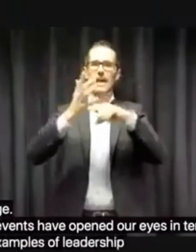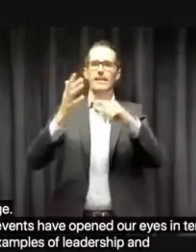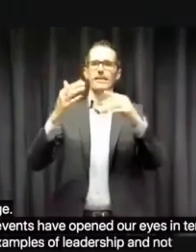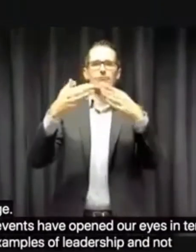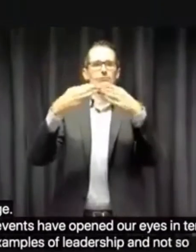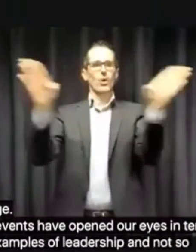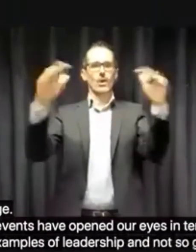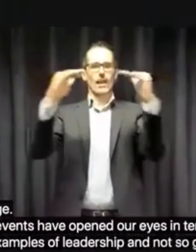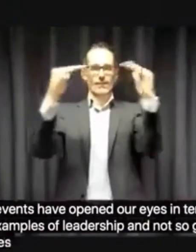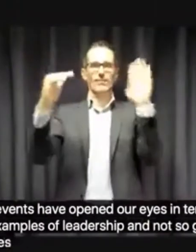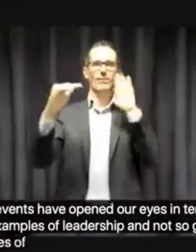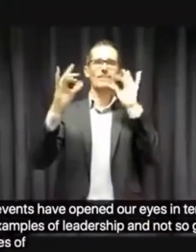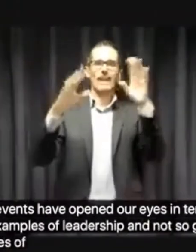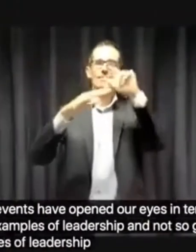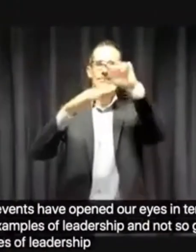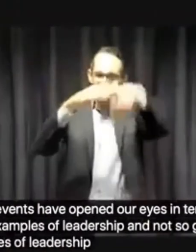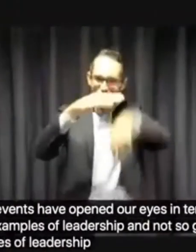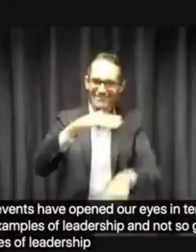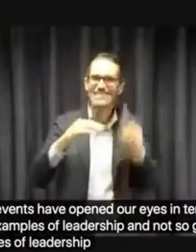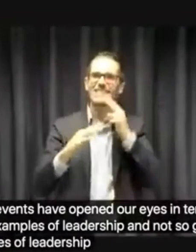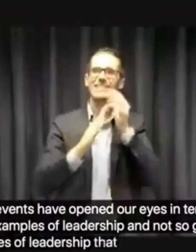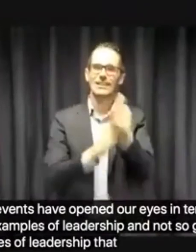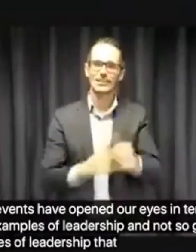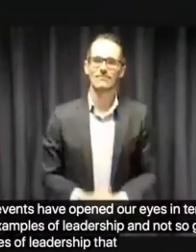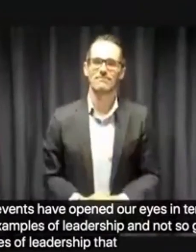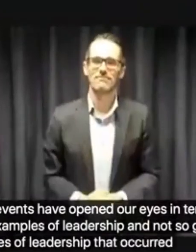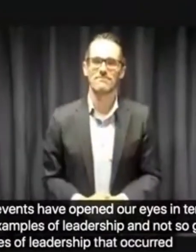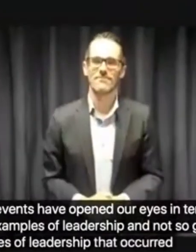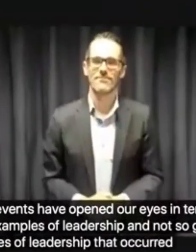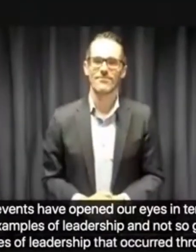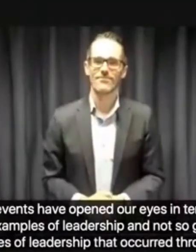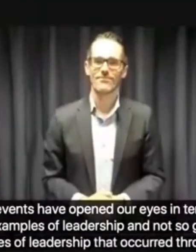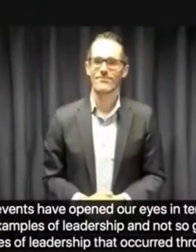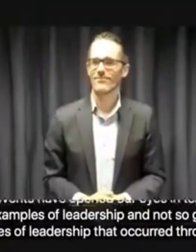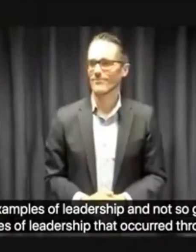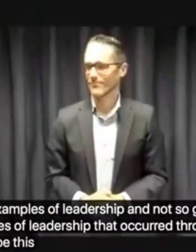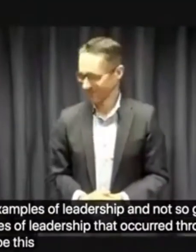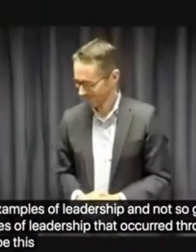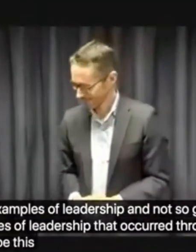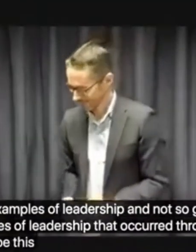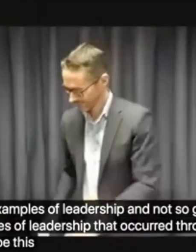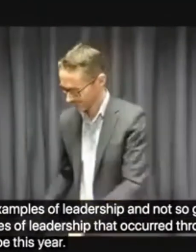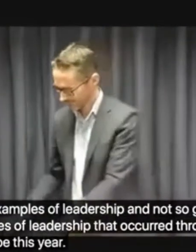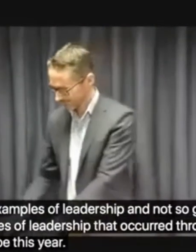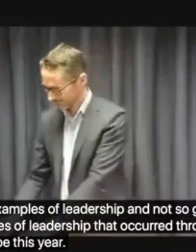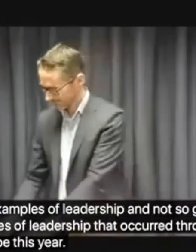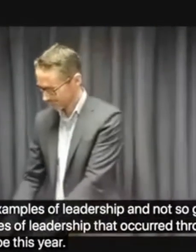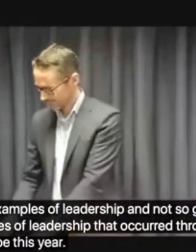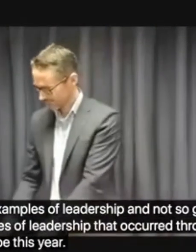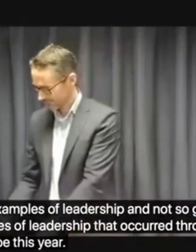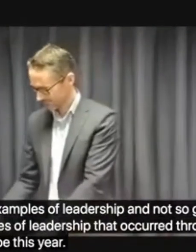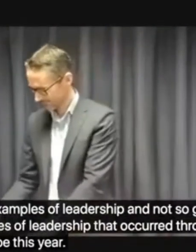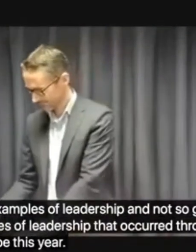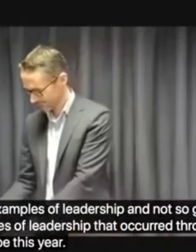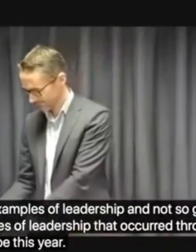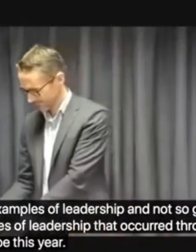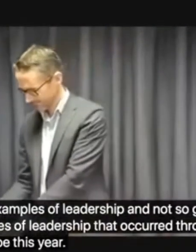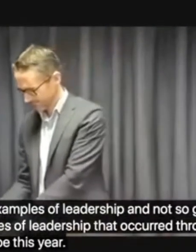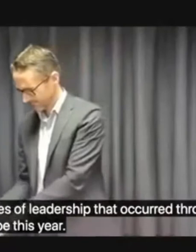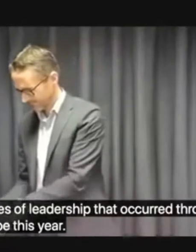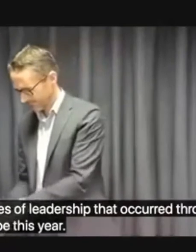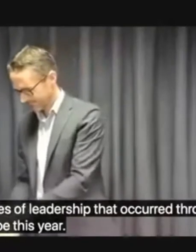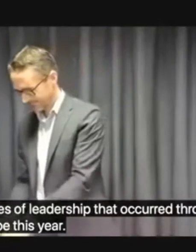world this year. And it's nice to see that at a broader level before we're going down into deaf leadership and what that means for us.